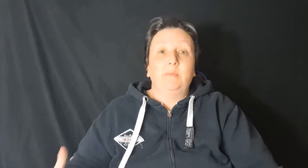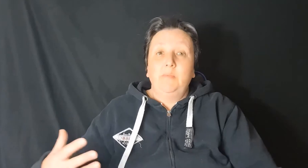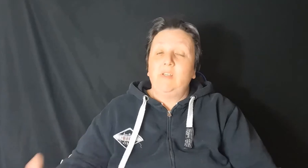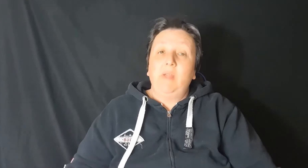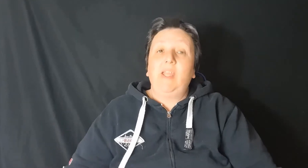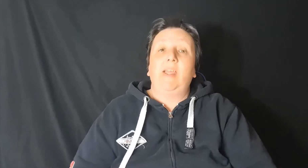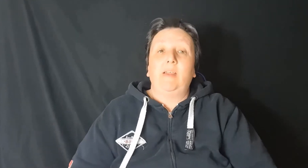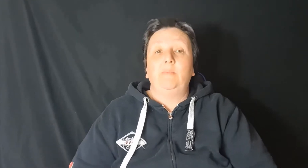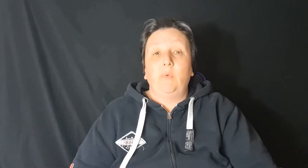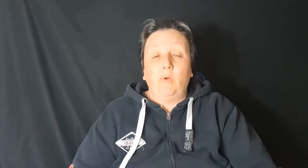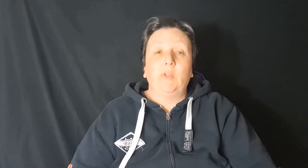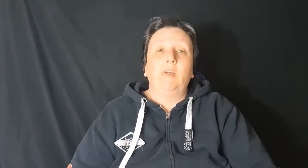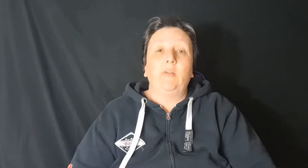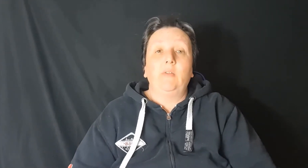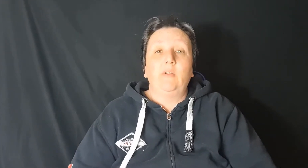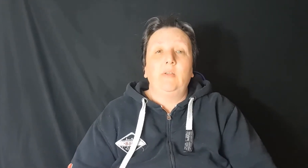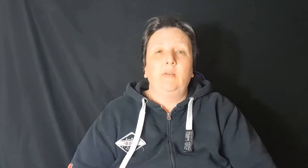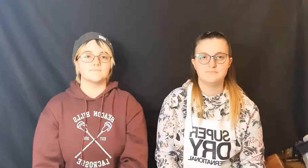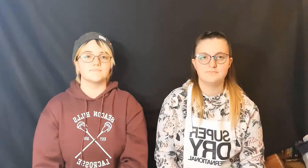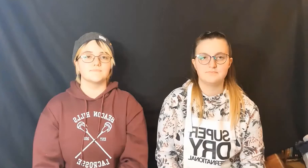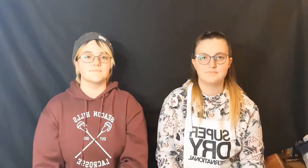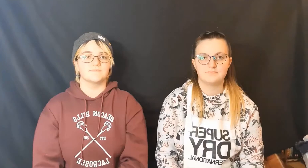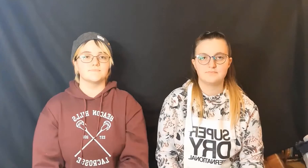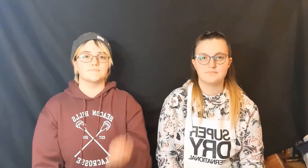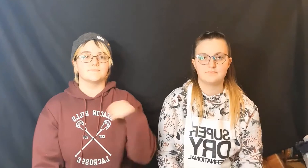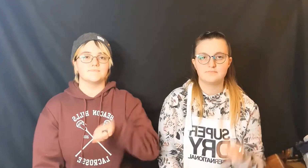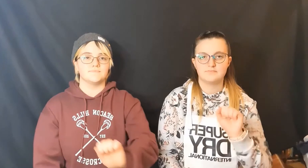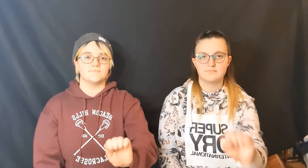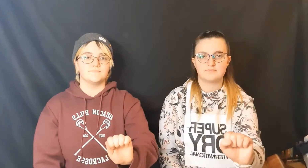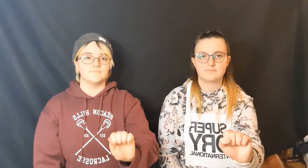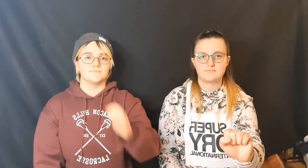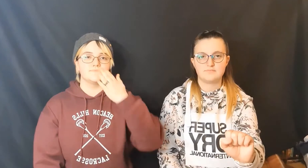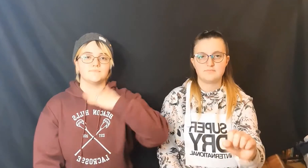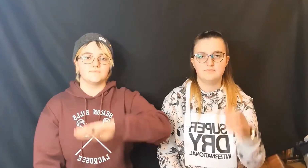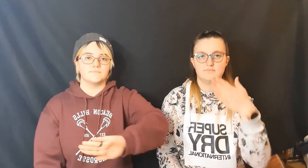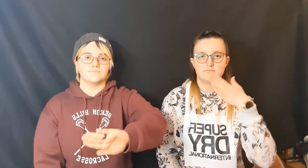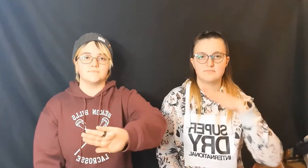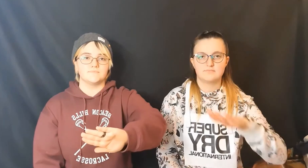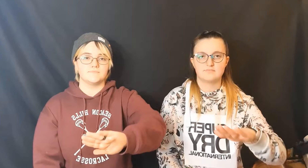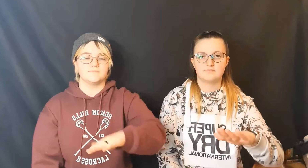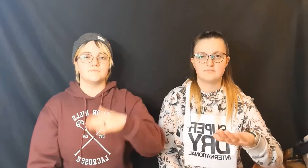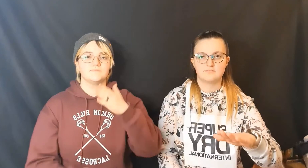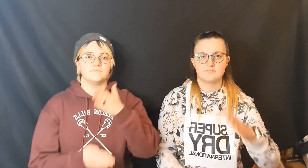to be here on earth. Thy will be done.